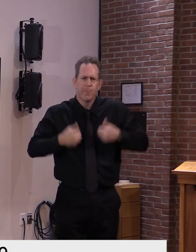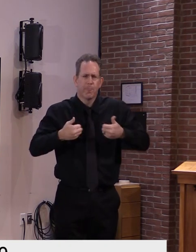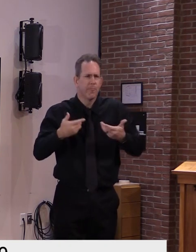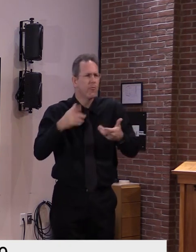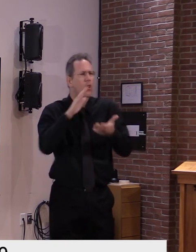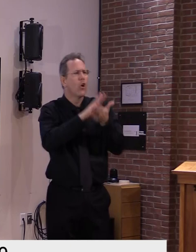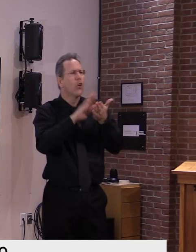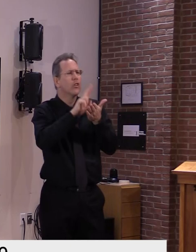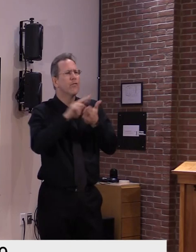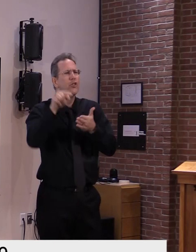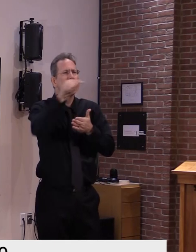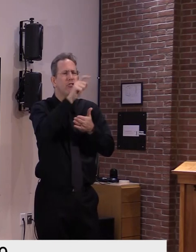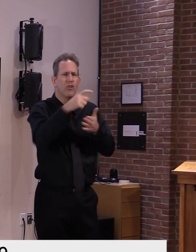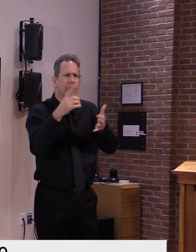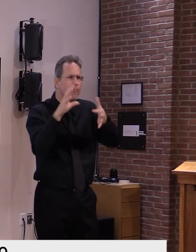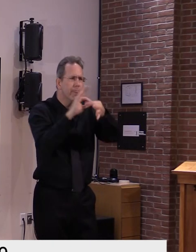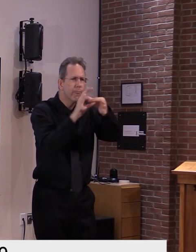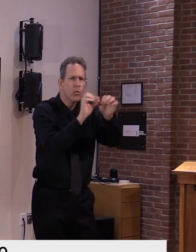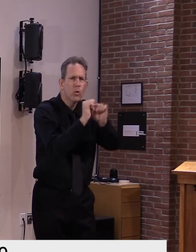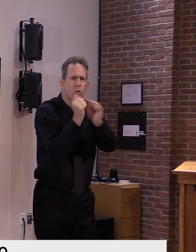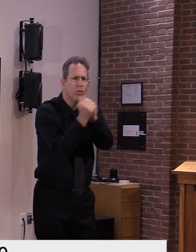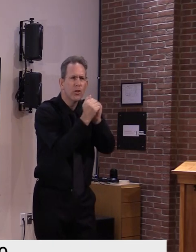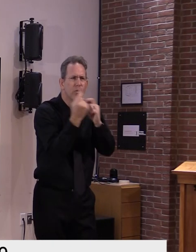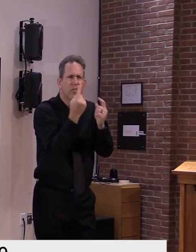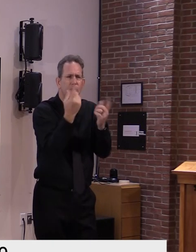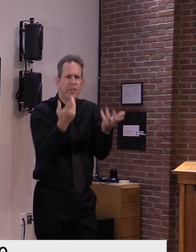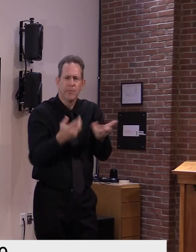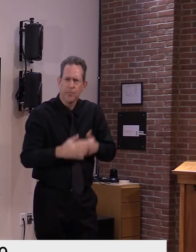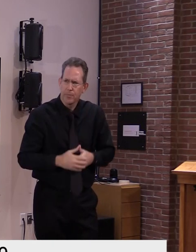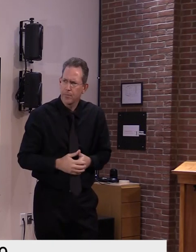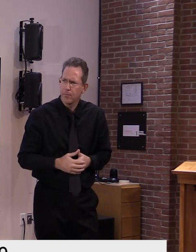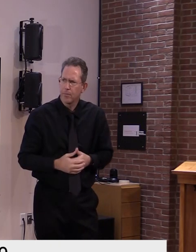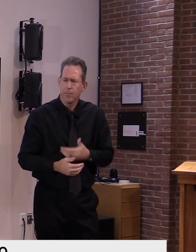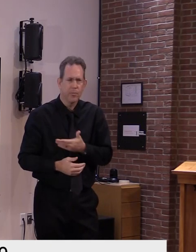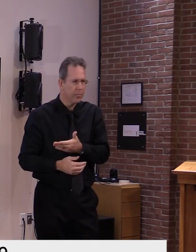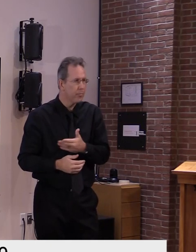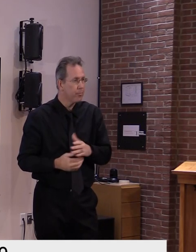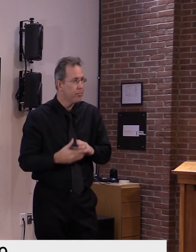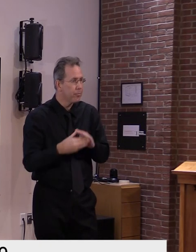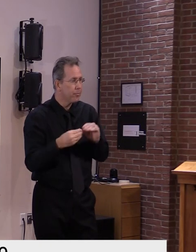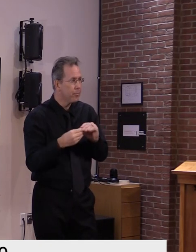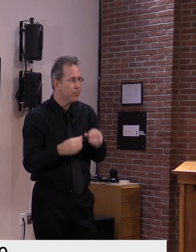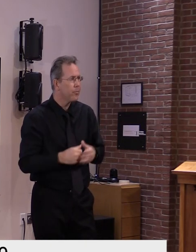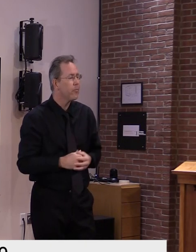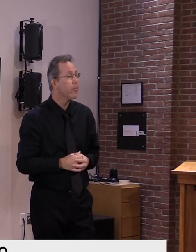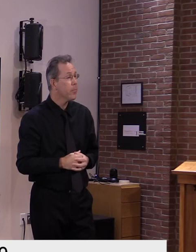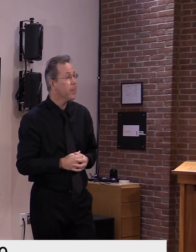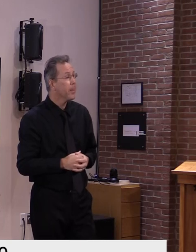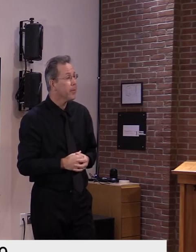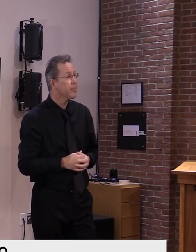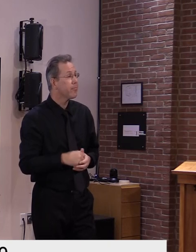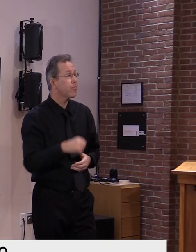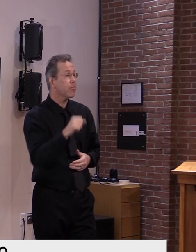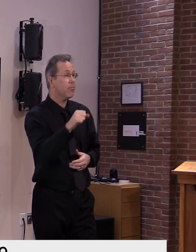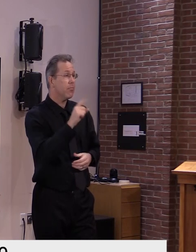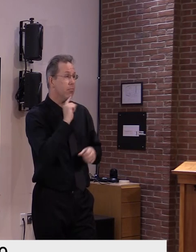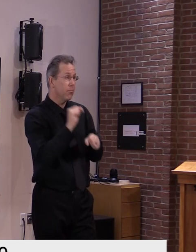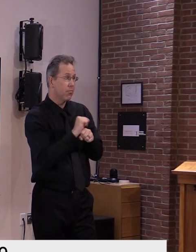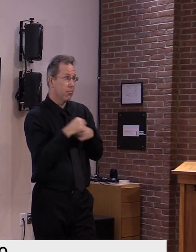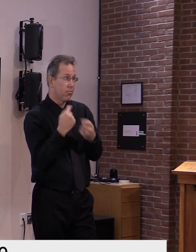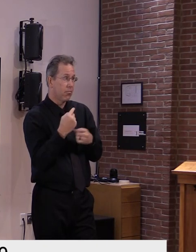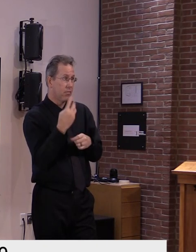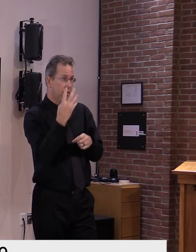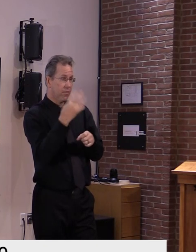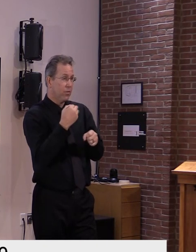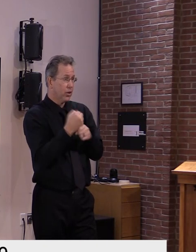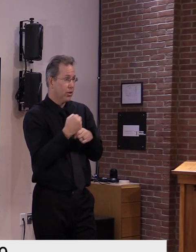me personally getting more assertive, I don't think there has been anyone else who's been more assertive than I have over the last 4 years in trying